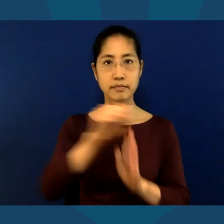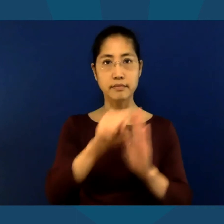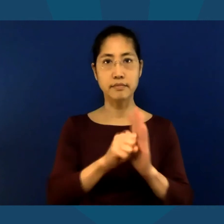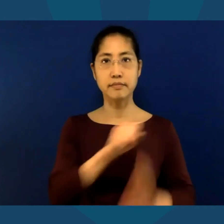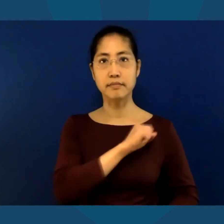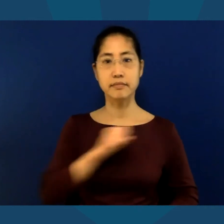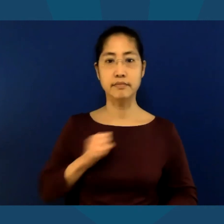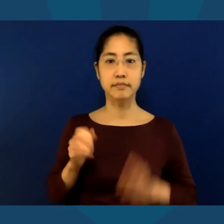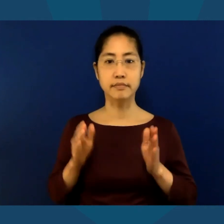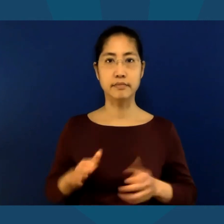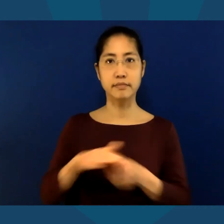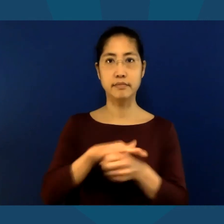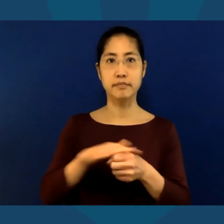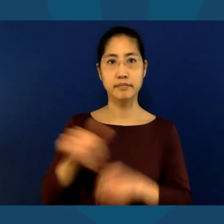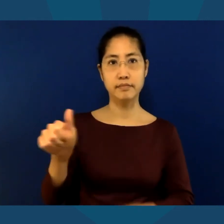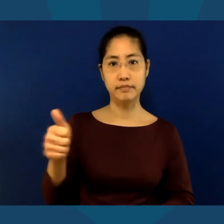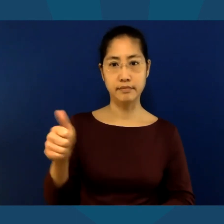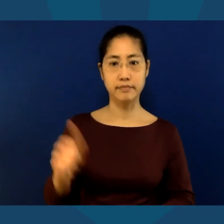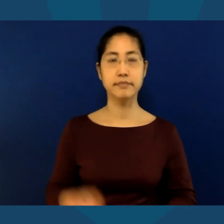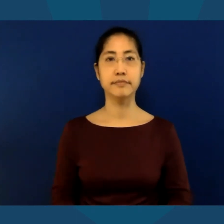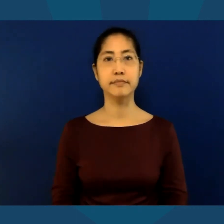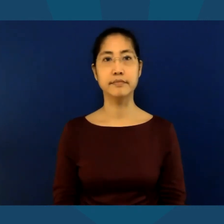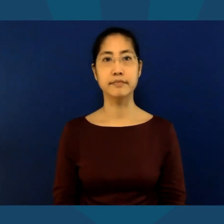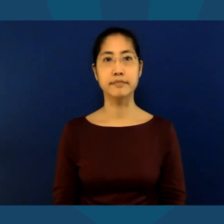Candidates for State Senator, District 10.